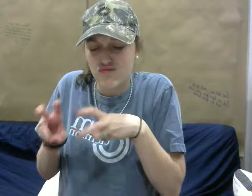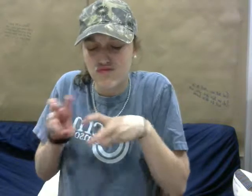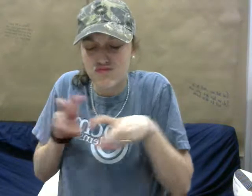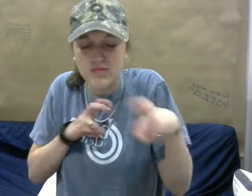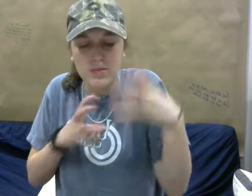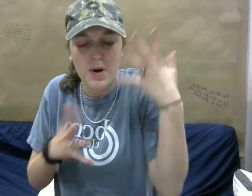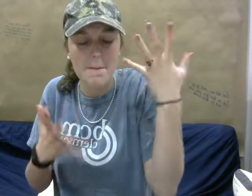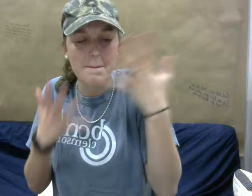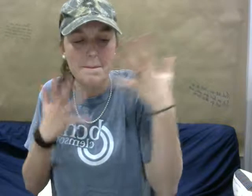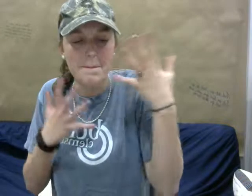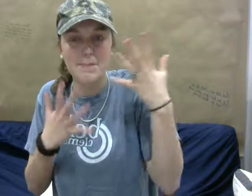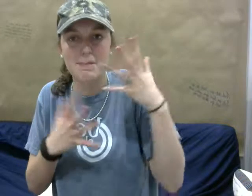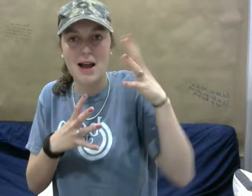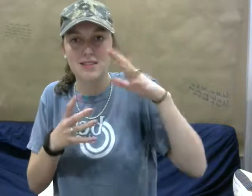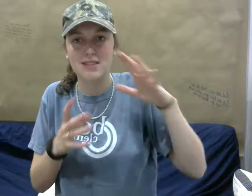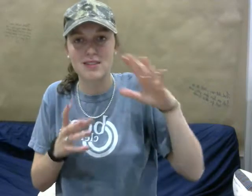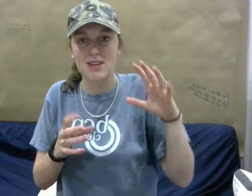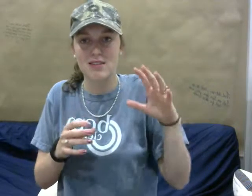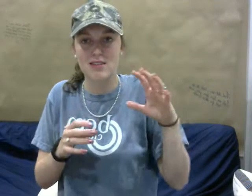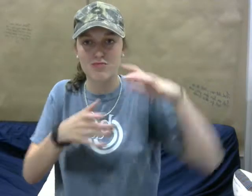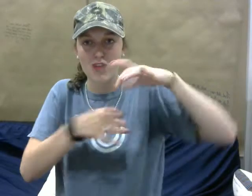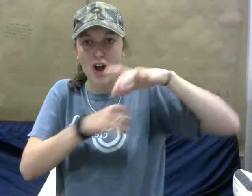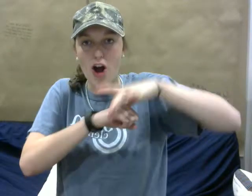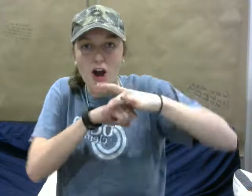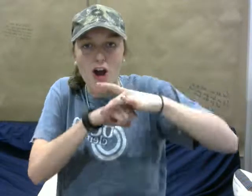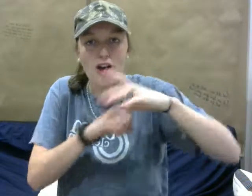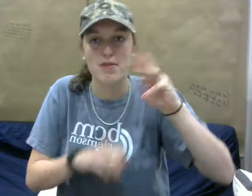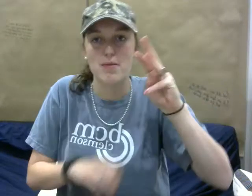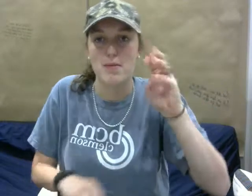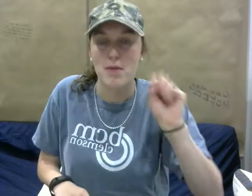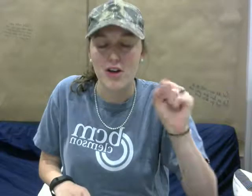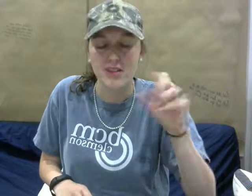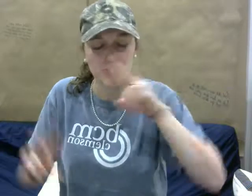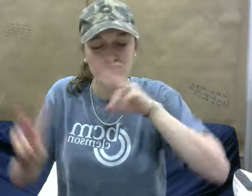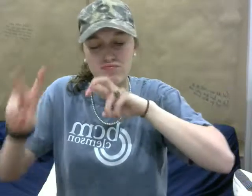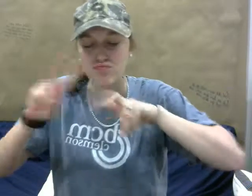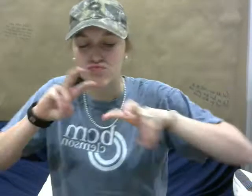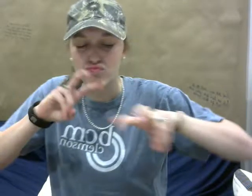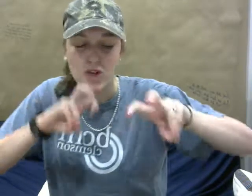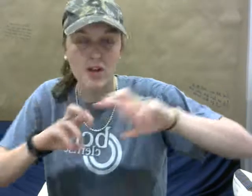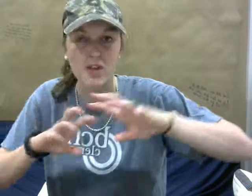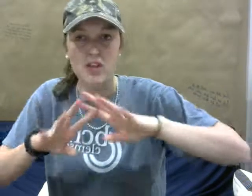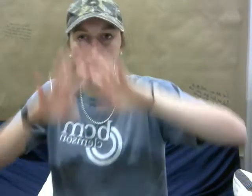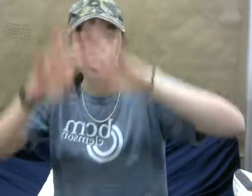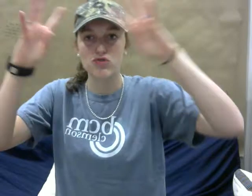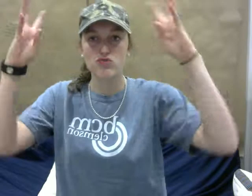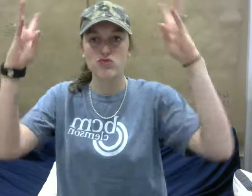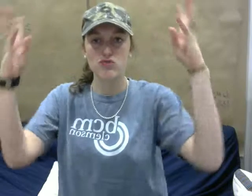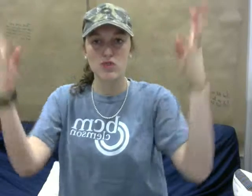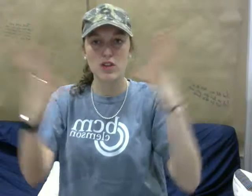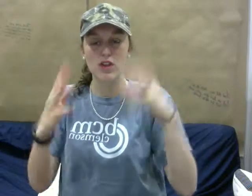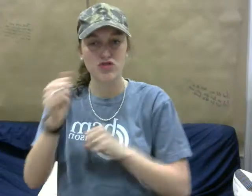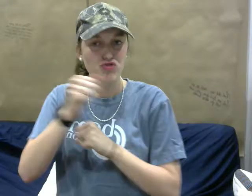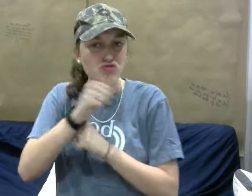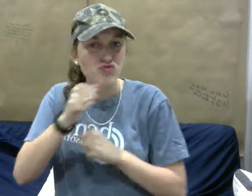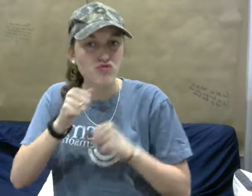brings us closer to home as we begin to explore the solar system. We'll discover the scale and structure of the solar system, find